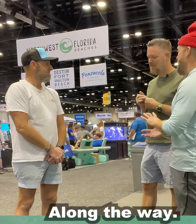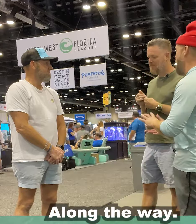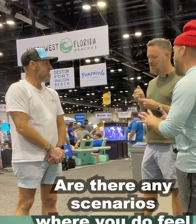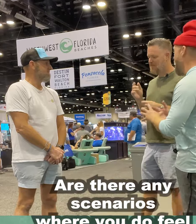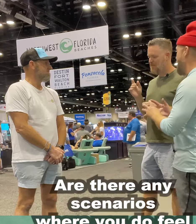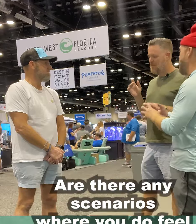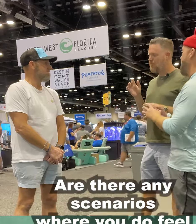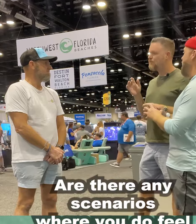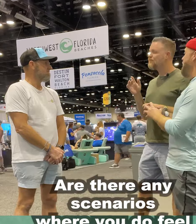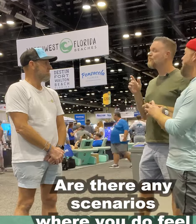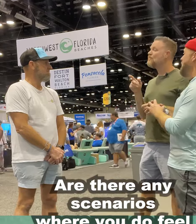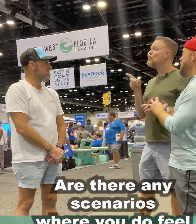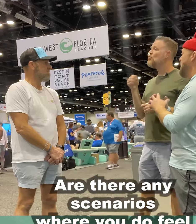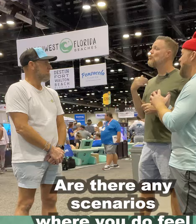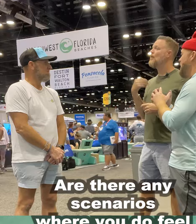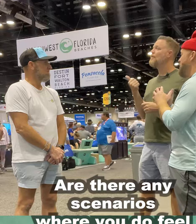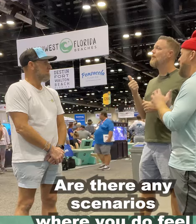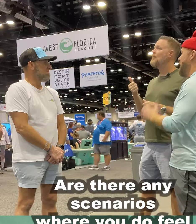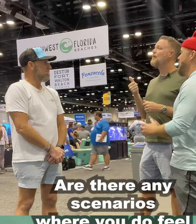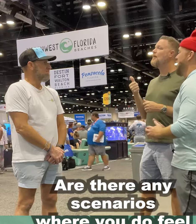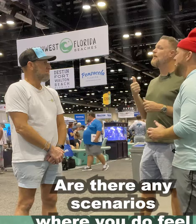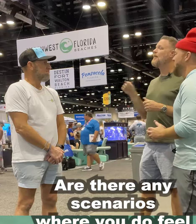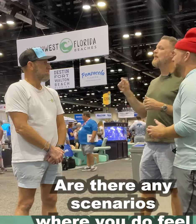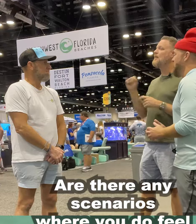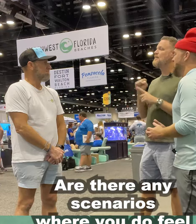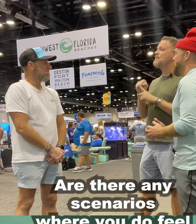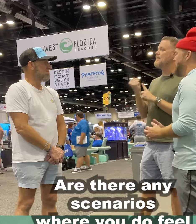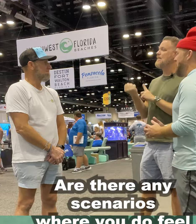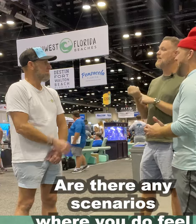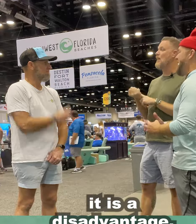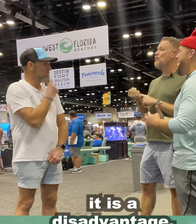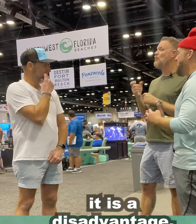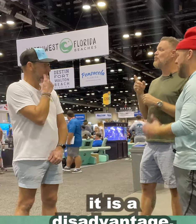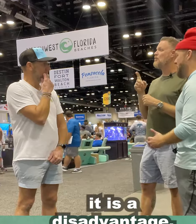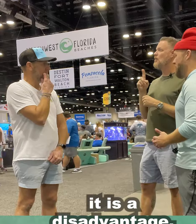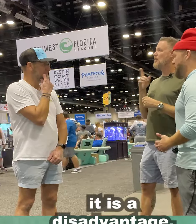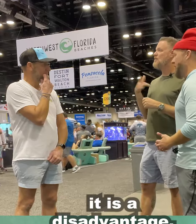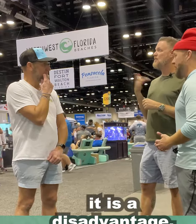Are there any scenarios where you do feel like it is a disadvantage?